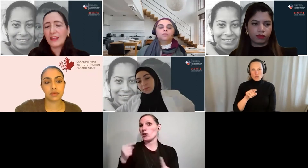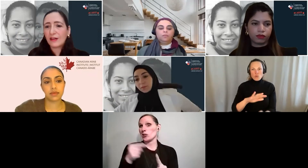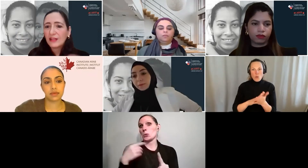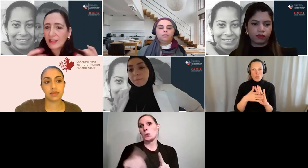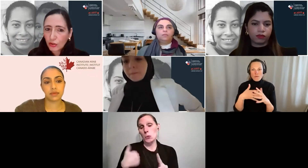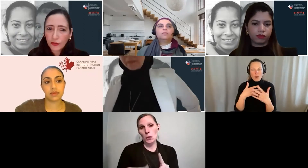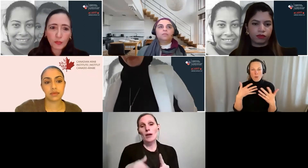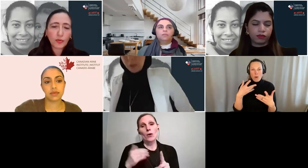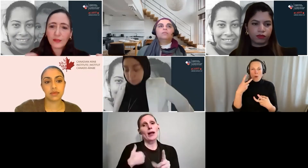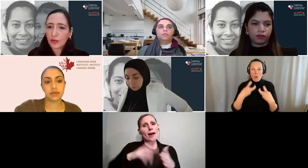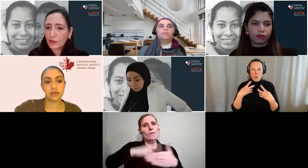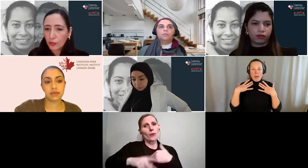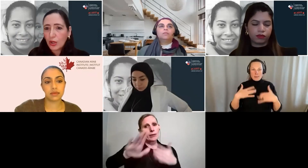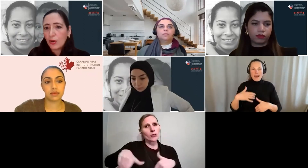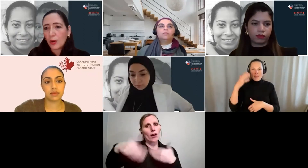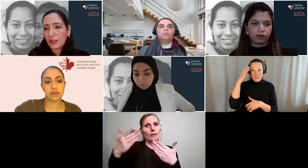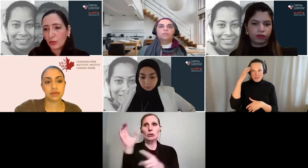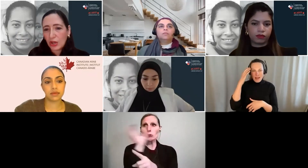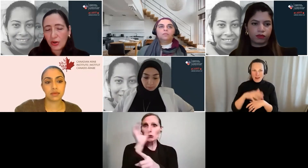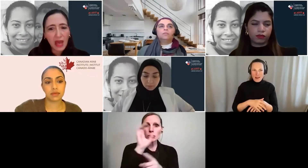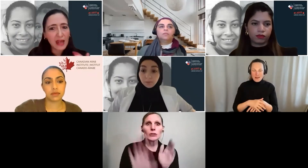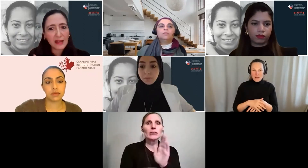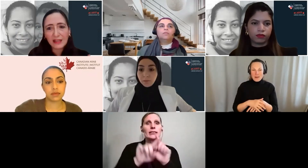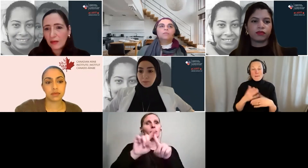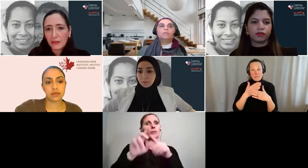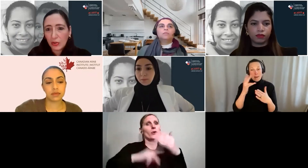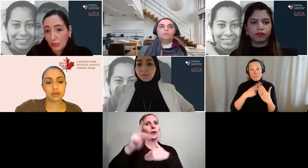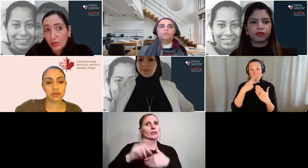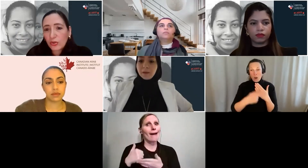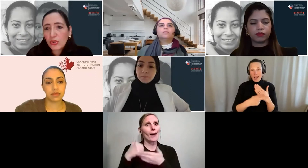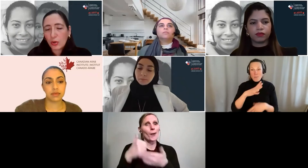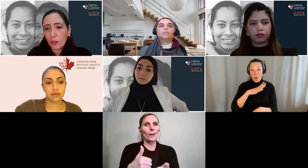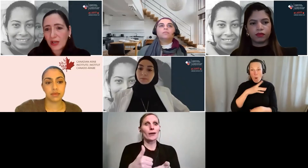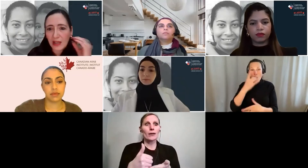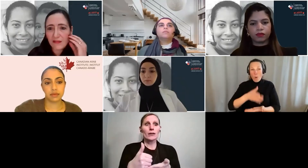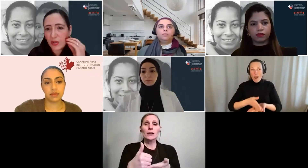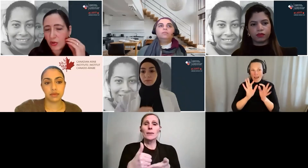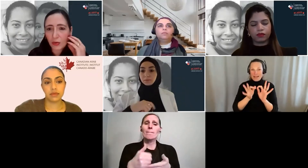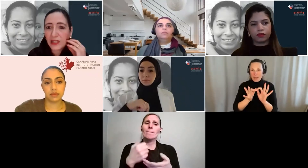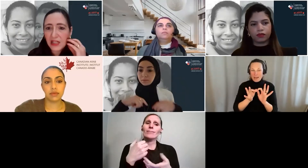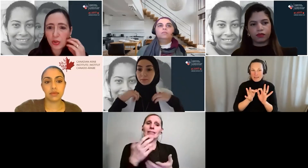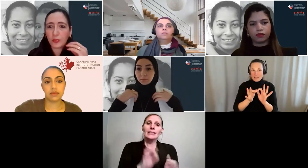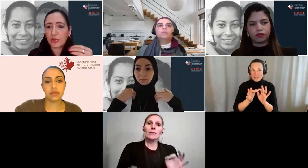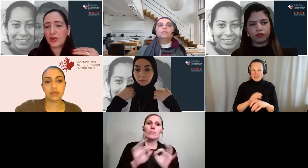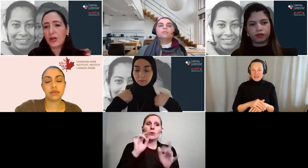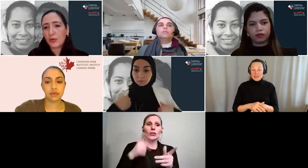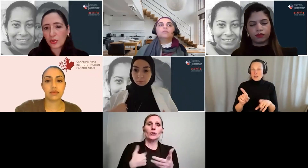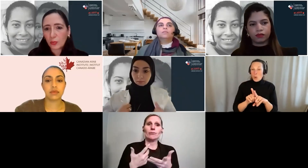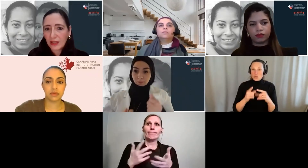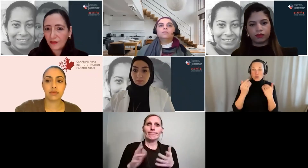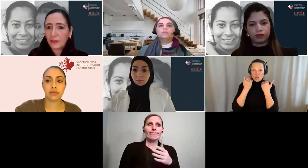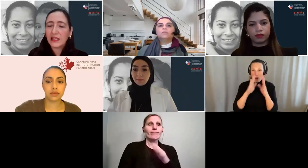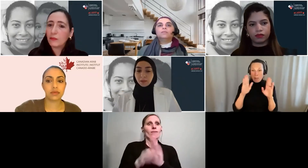programs out there. Search for the program, search for what is going on, and see, talk to someone in, a colleague interpreter